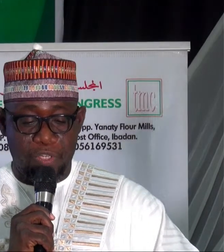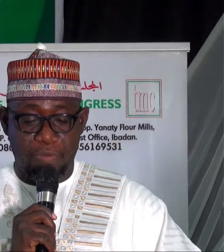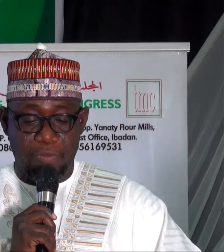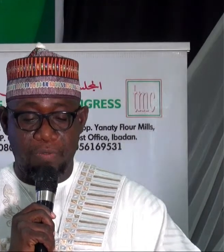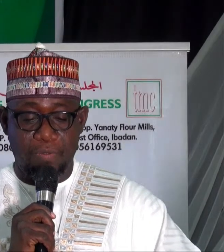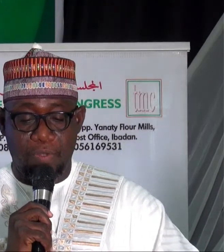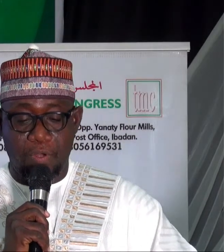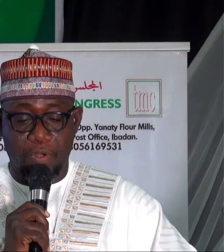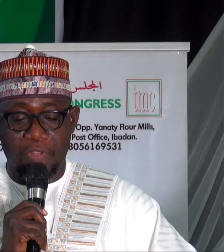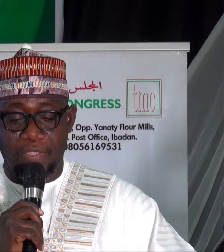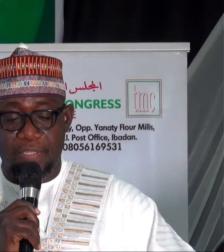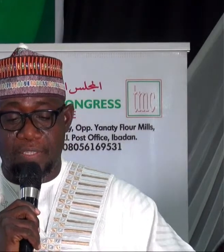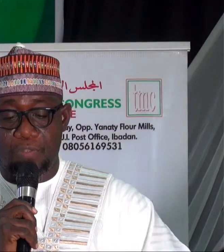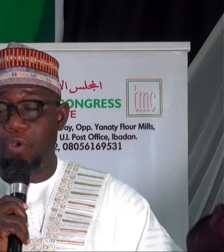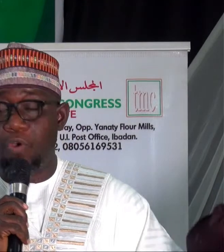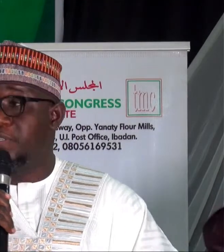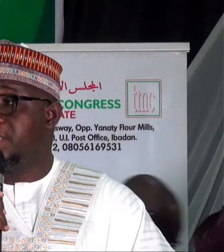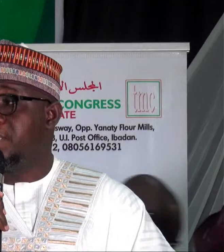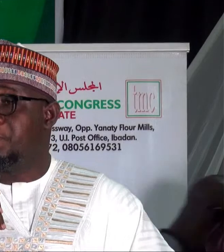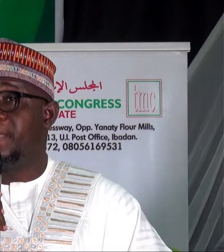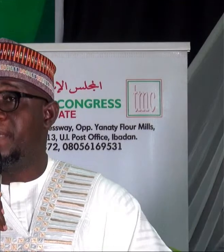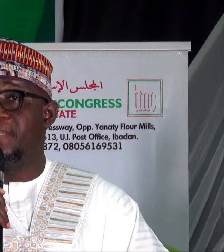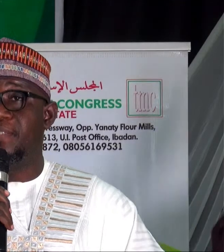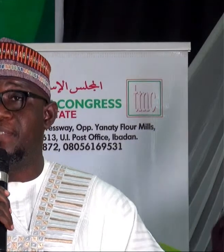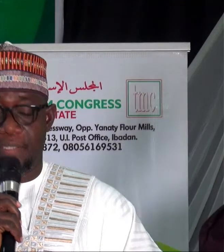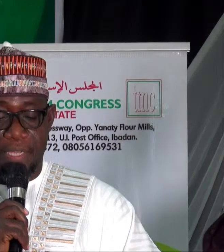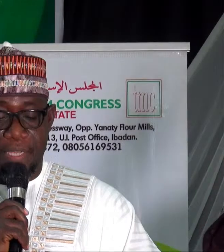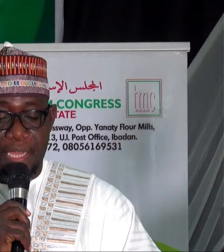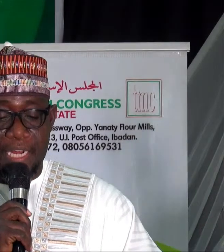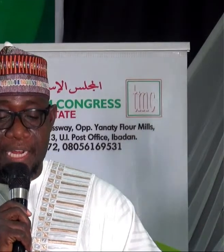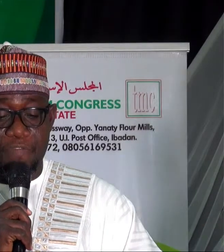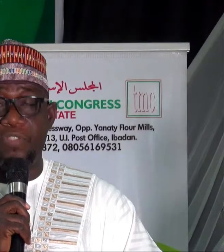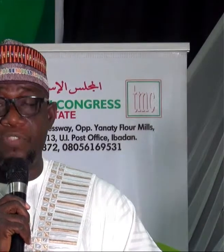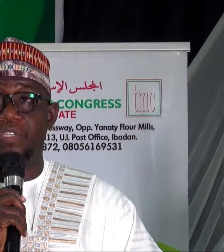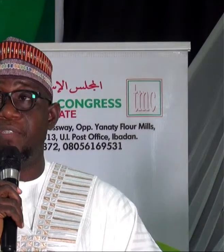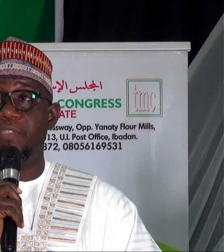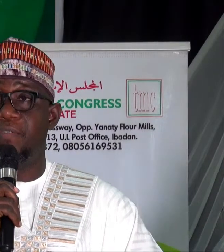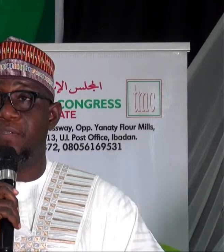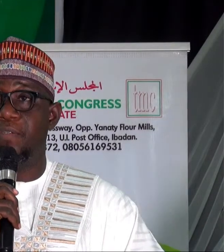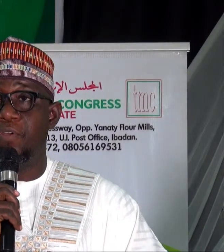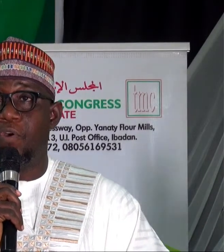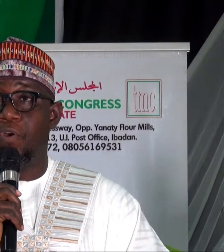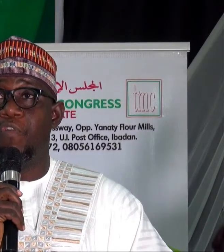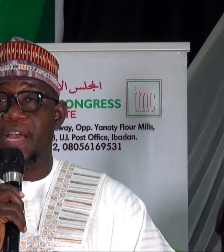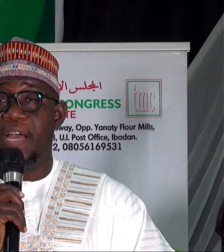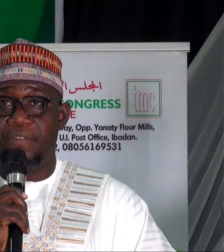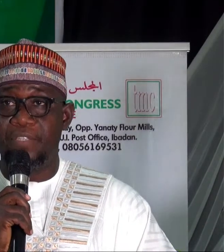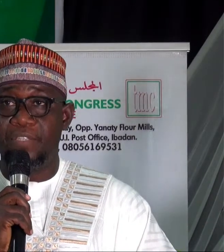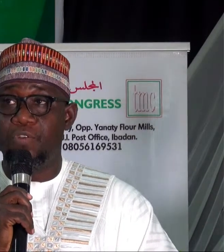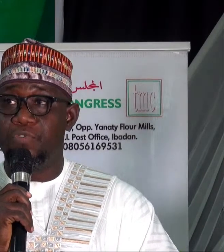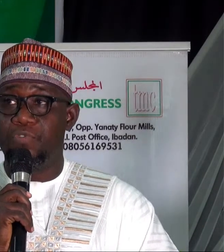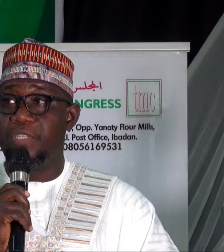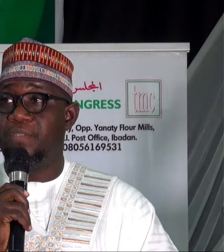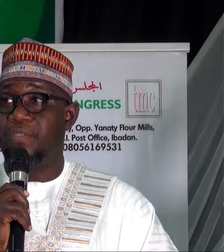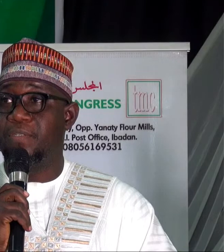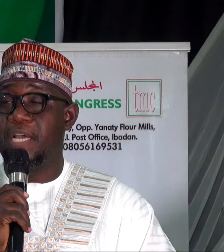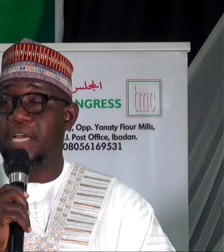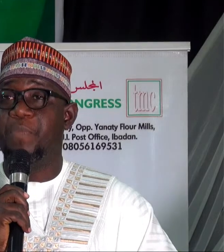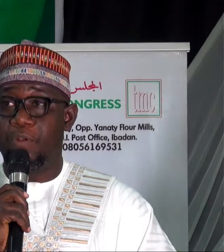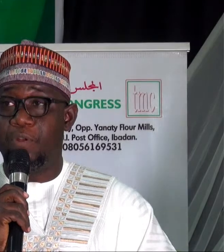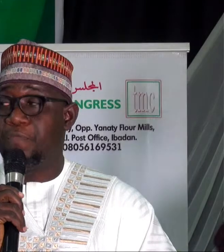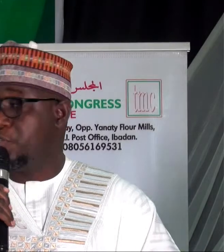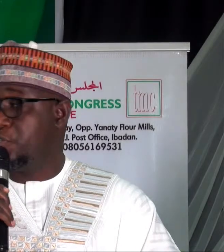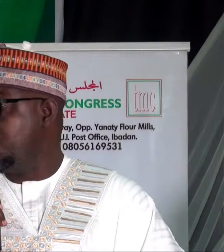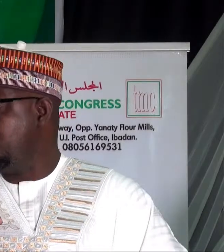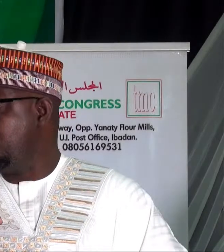commemoration of the 63rd independent anniversary of our great country, our